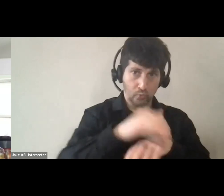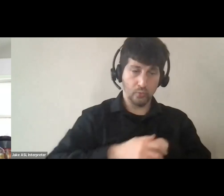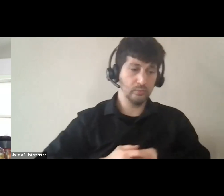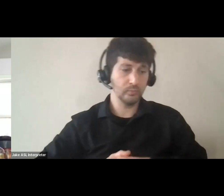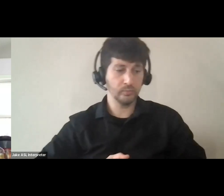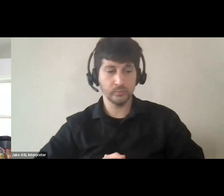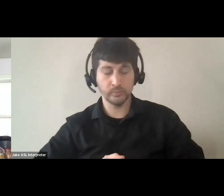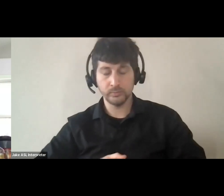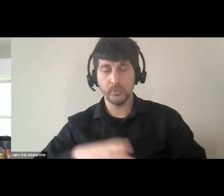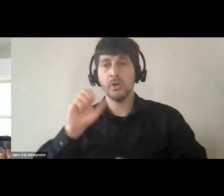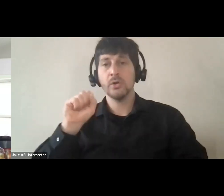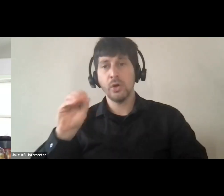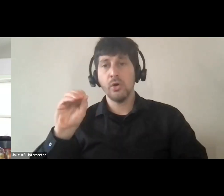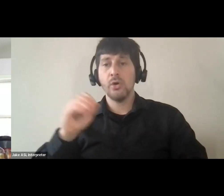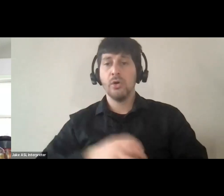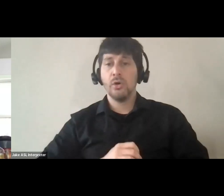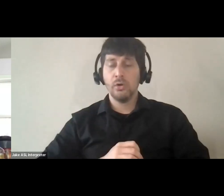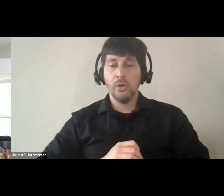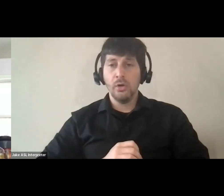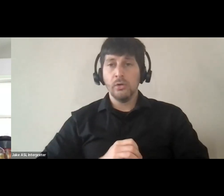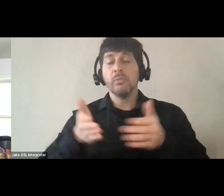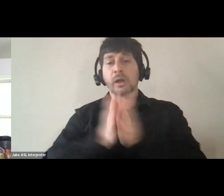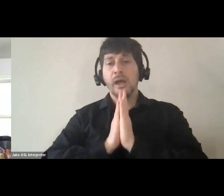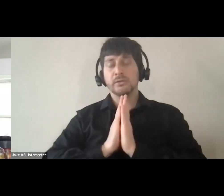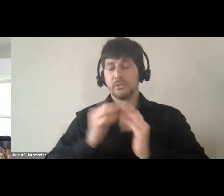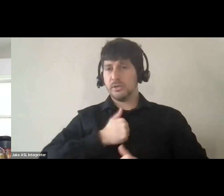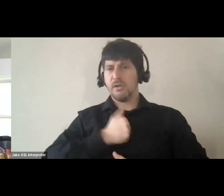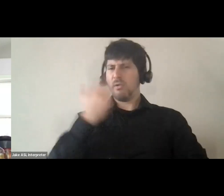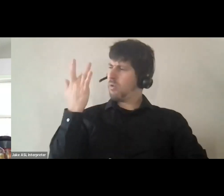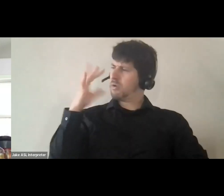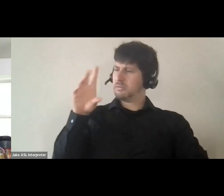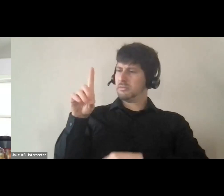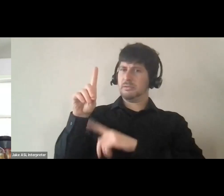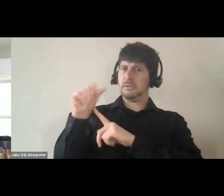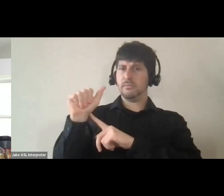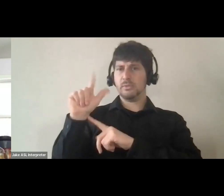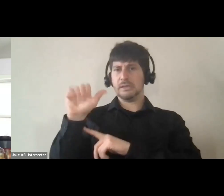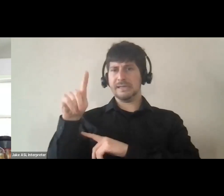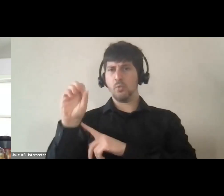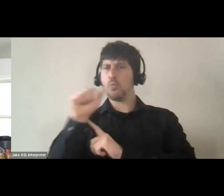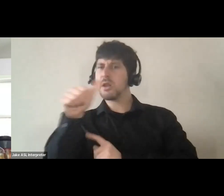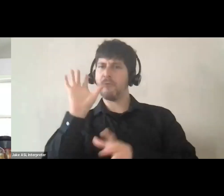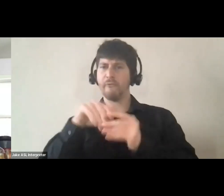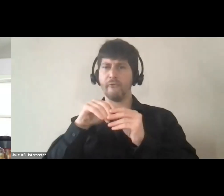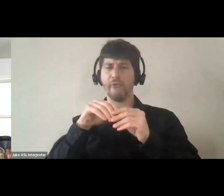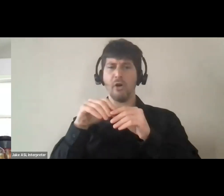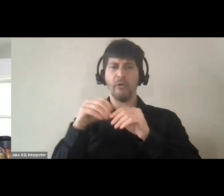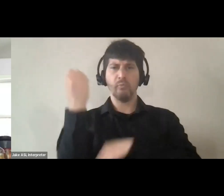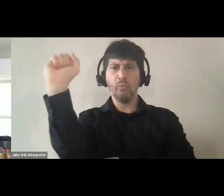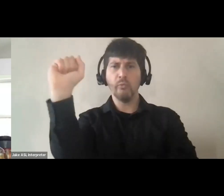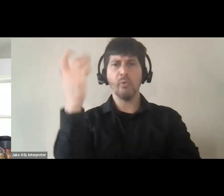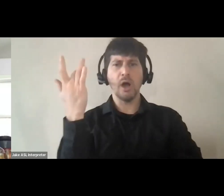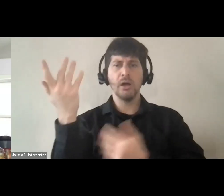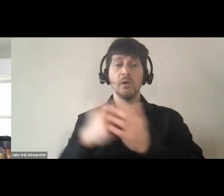So we ask ourselves, why are disabled Latinos not part of the movement? We often are in